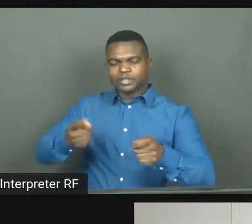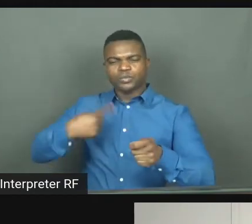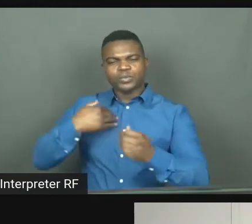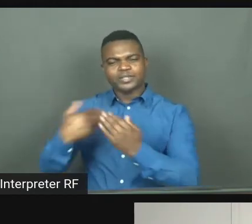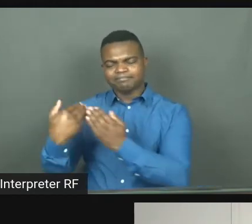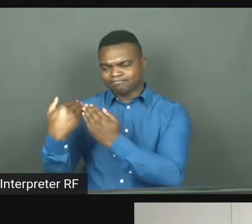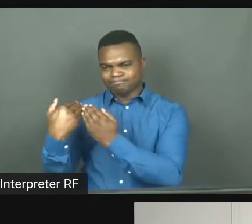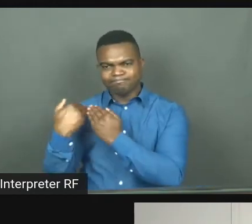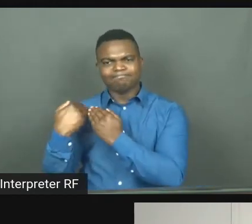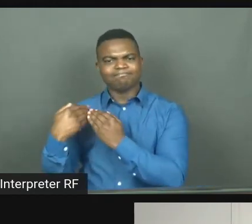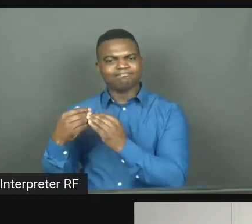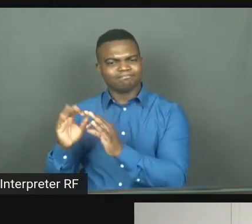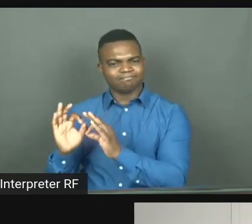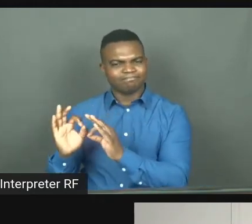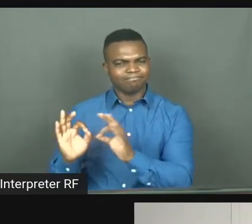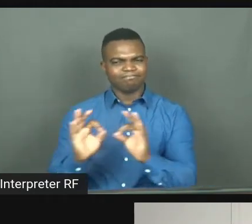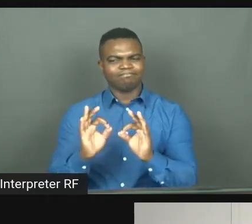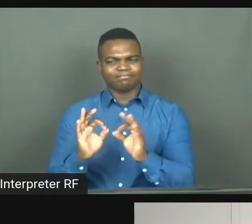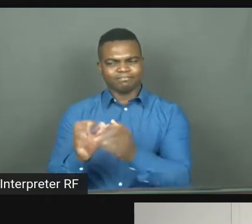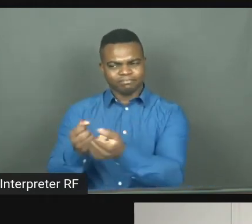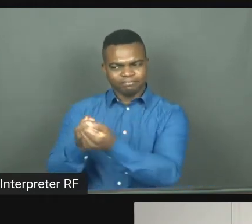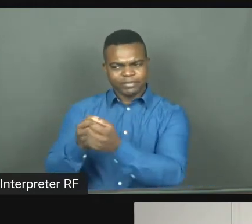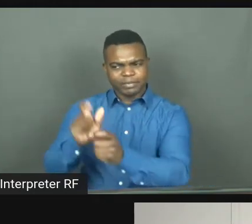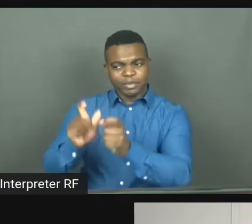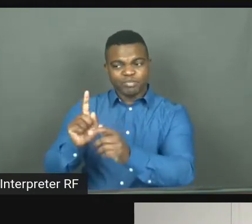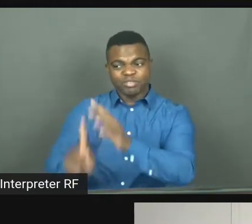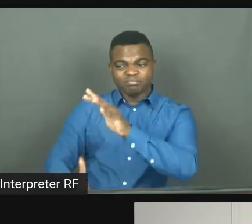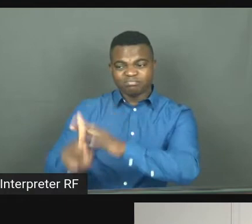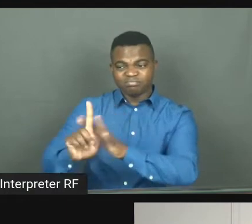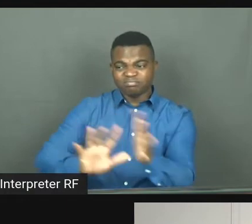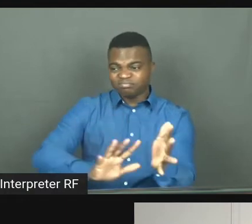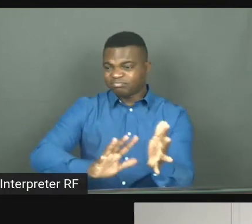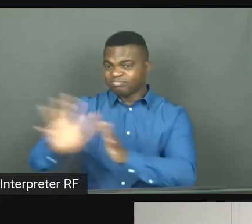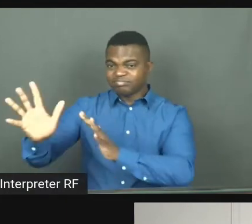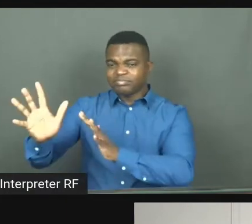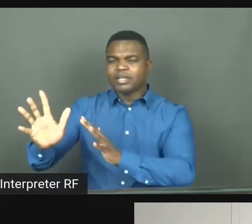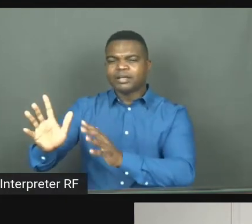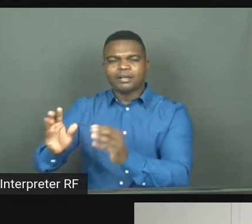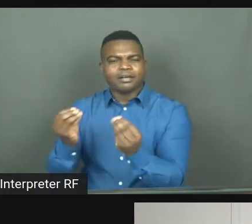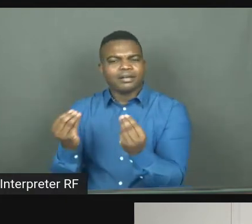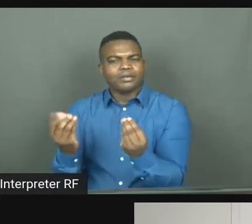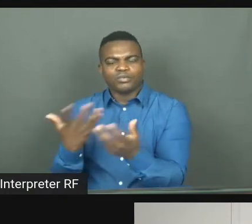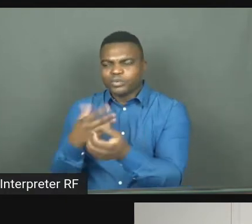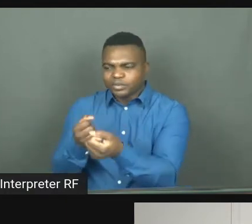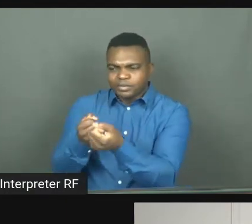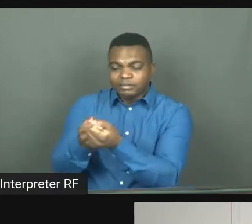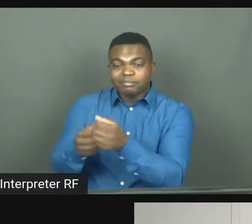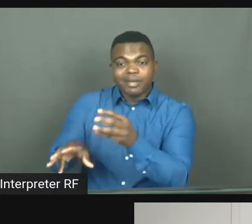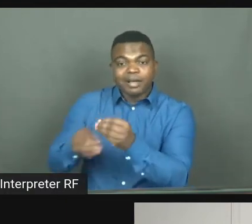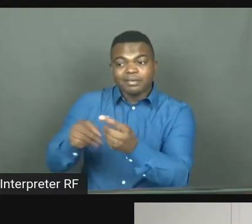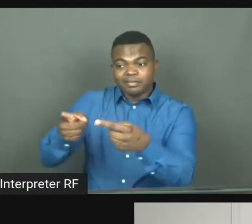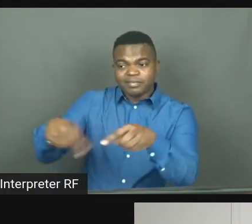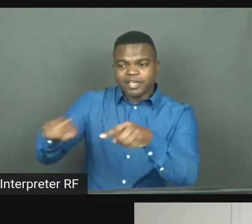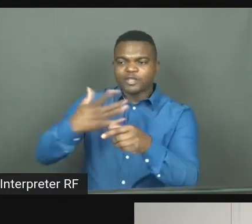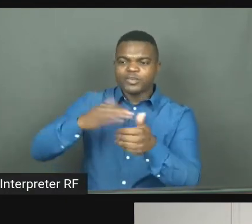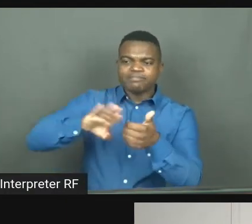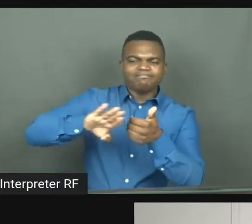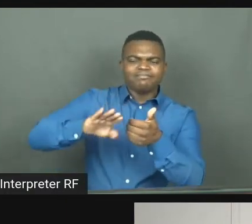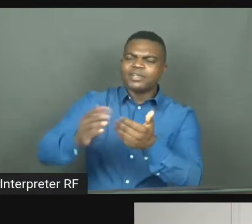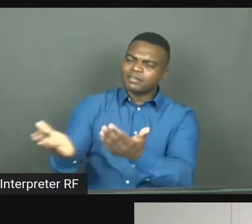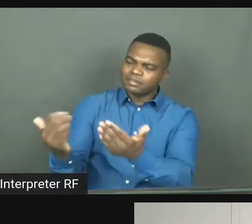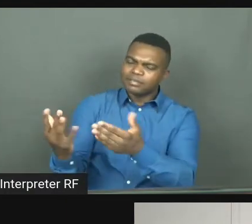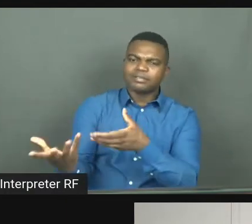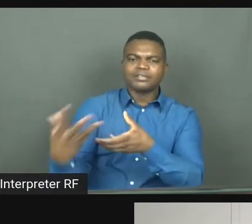please use the chat function, share your questions in the chat. Stanley, our facilitator, who I hope you've